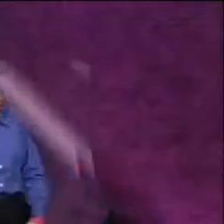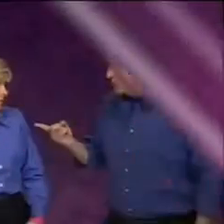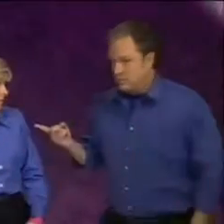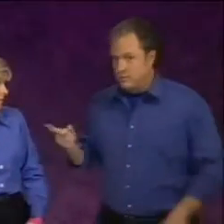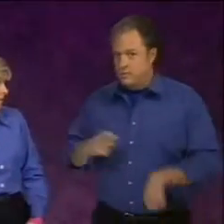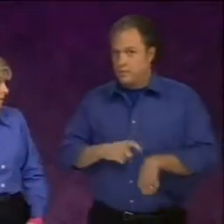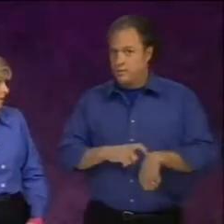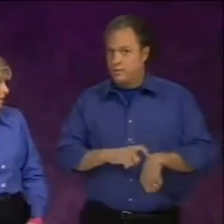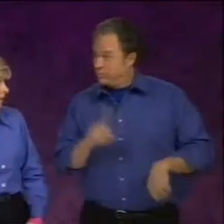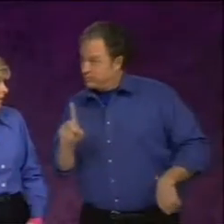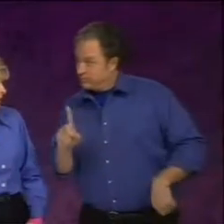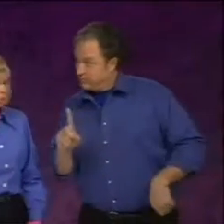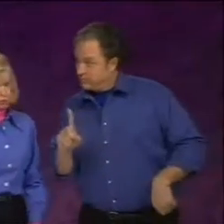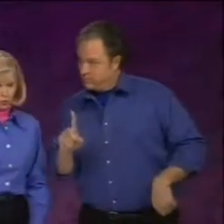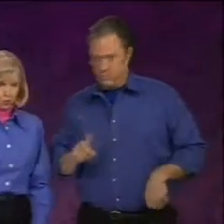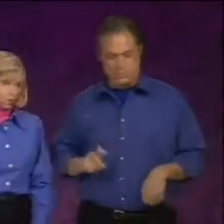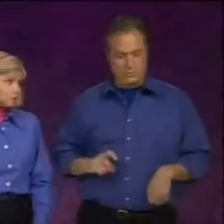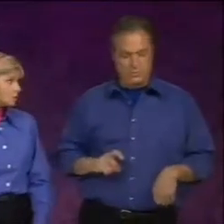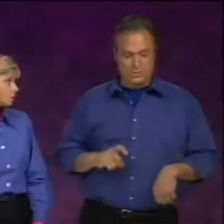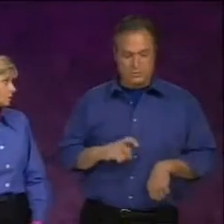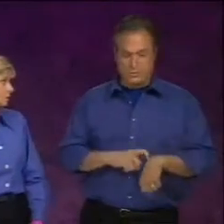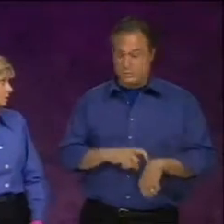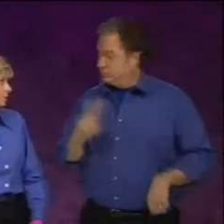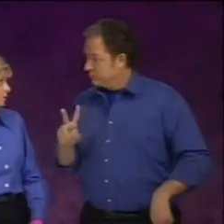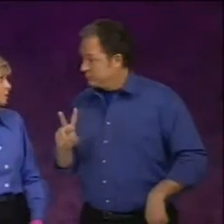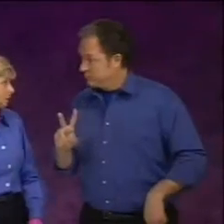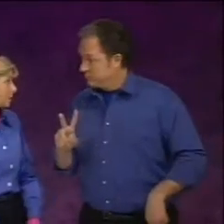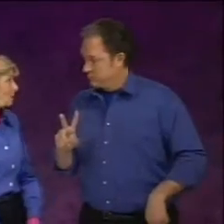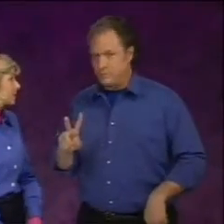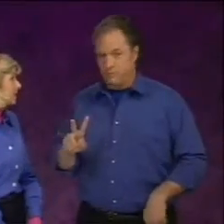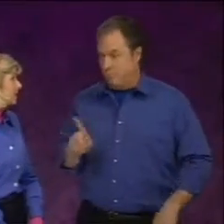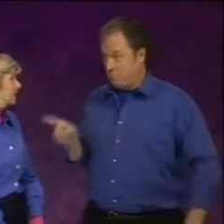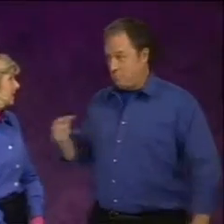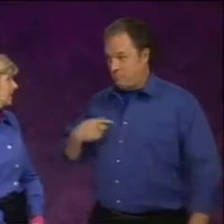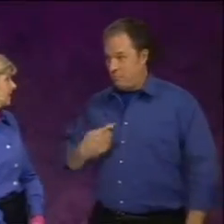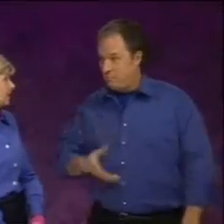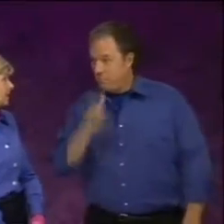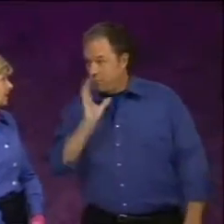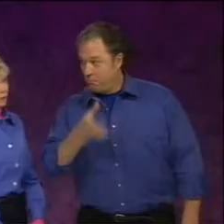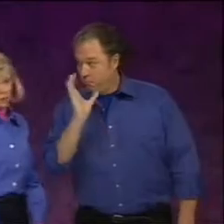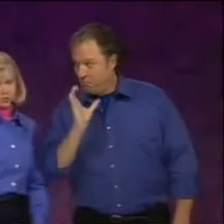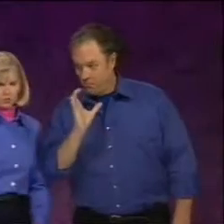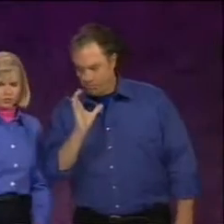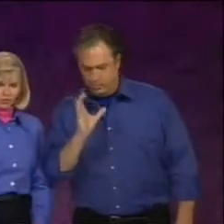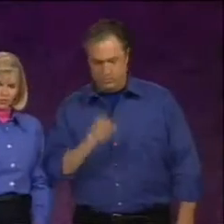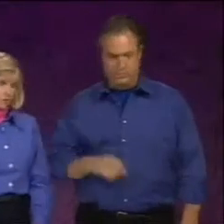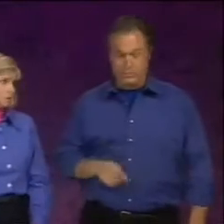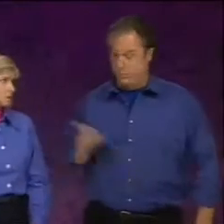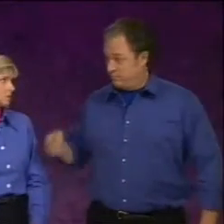In Lesson 1, you understood an entire conversation before we taught you a single sign. Then we showed you 100 signs you'd understand even